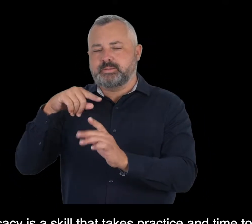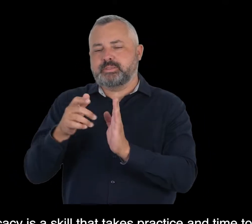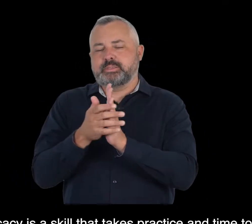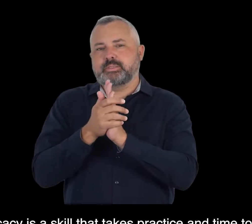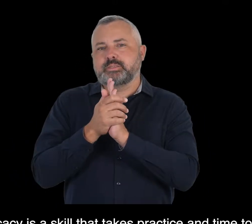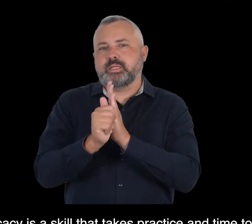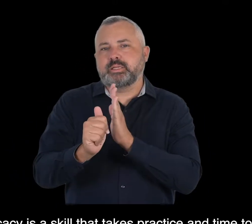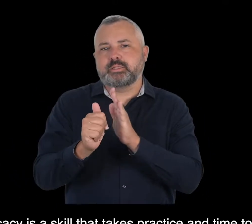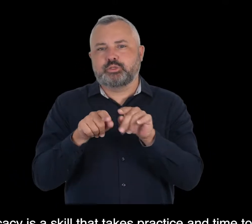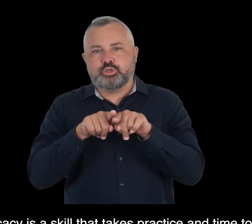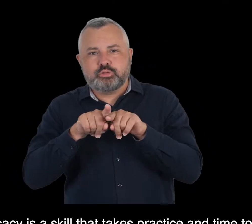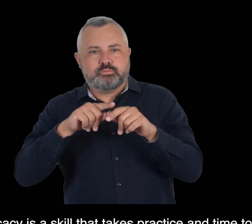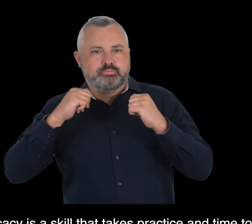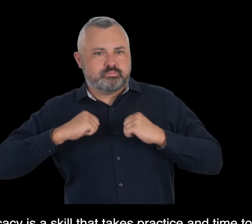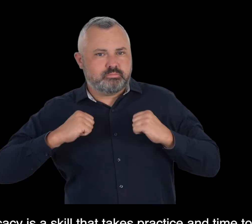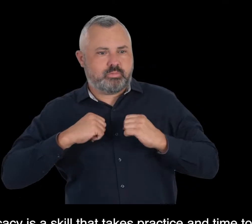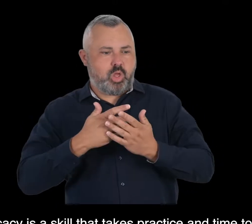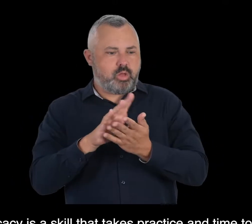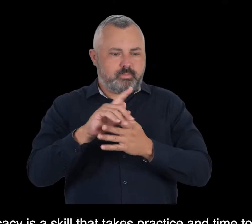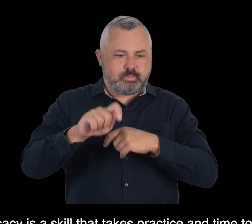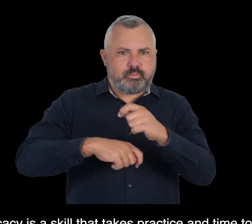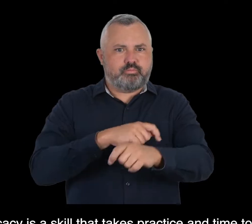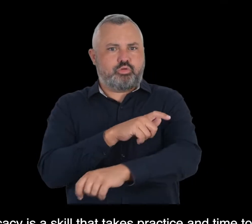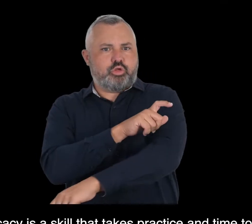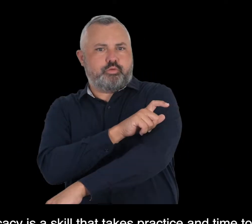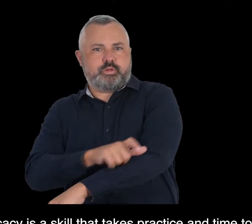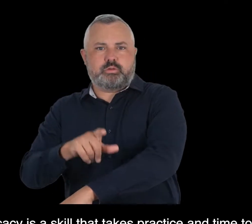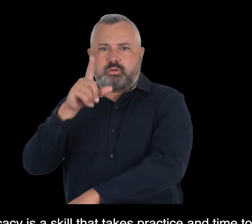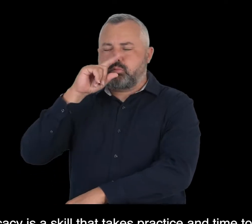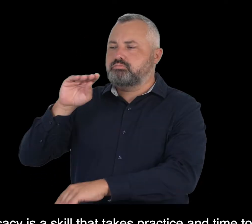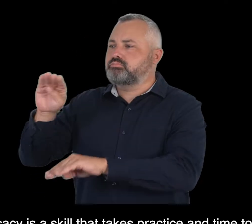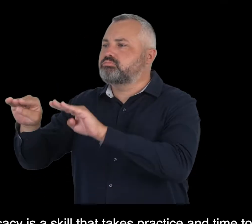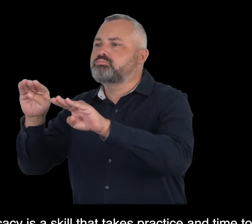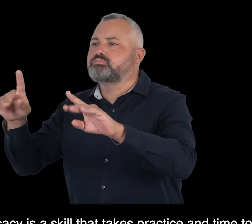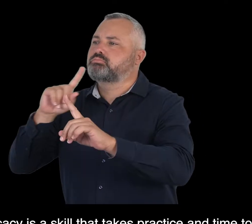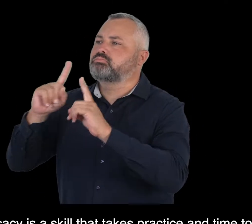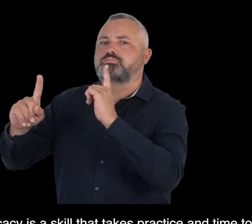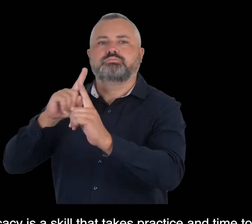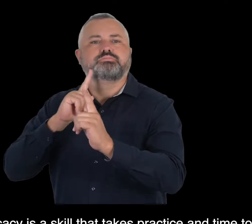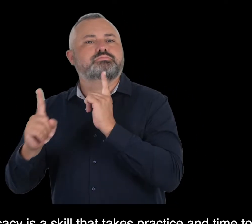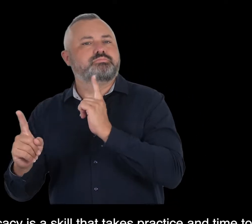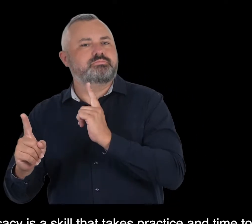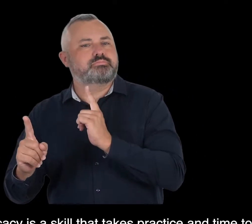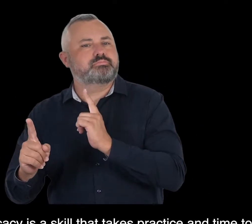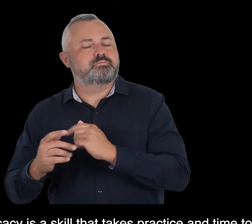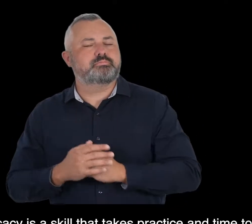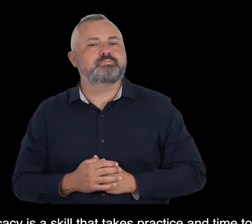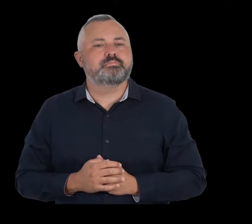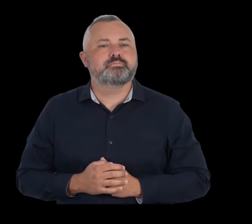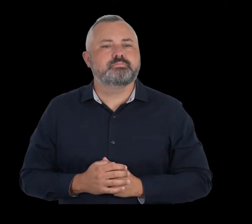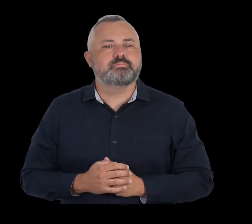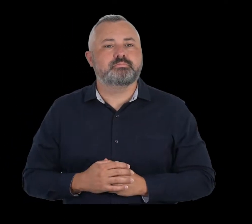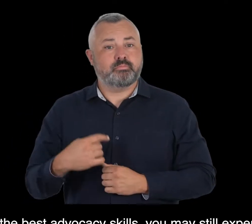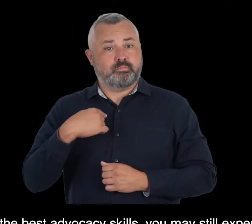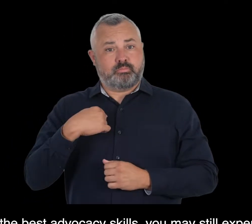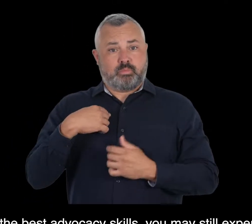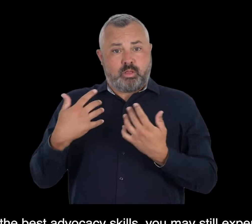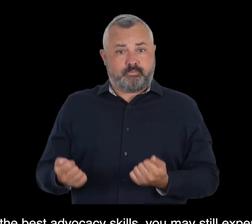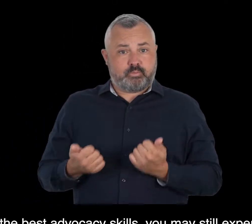Self-advocacy is a skill that takes practice and time to learn and feel confident using.